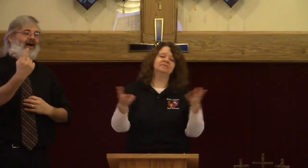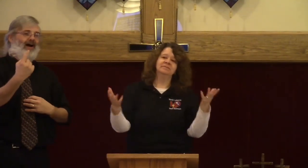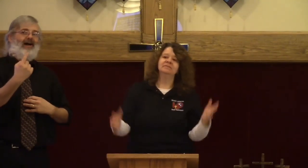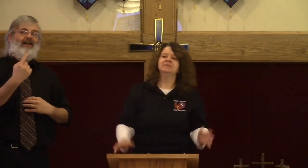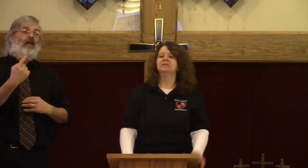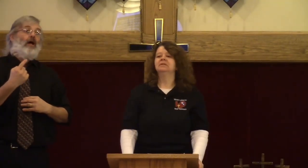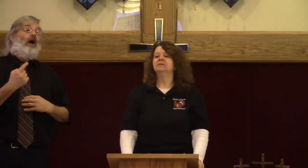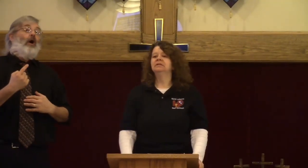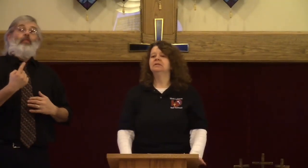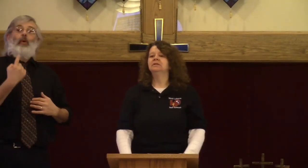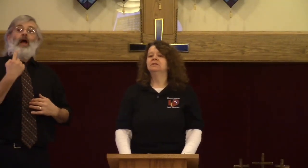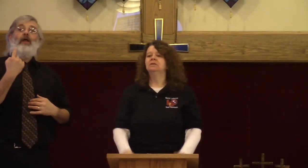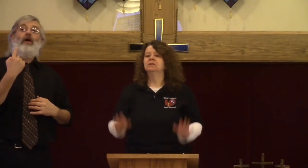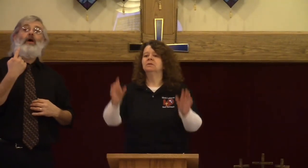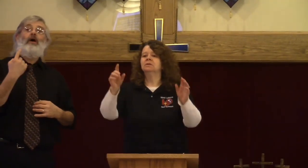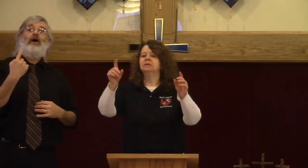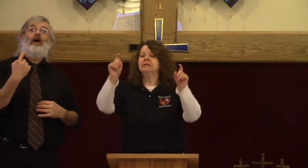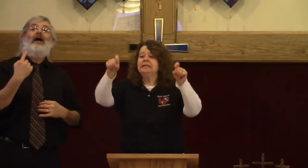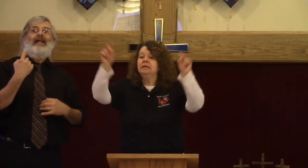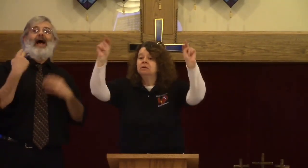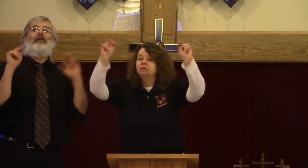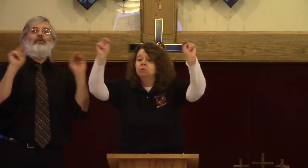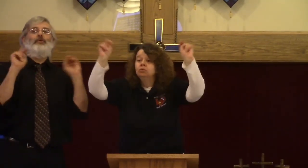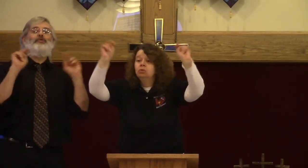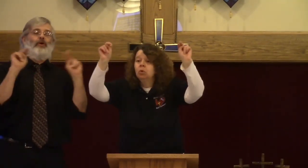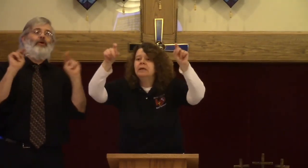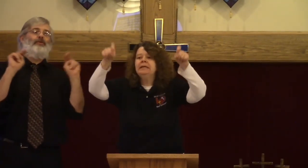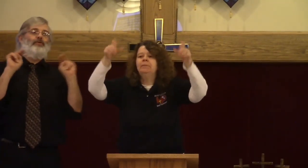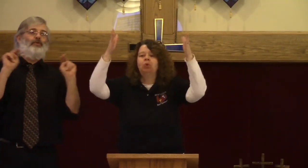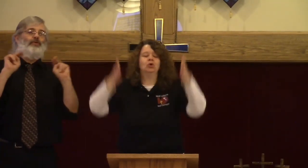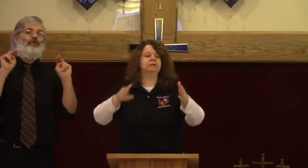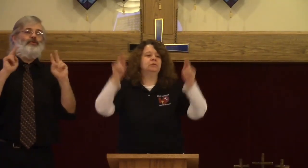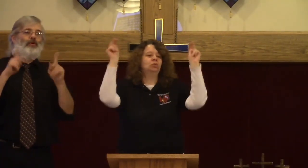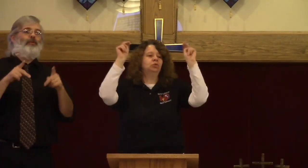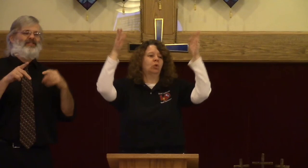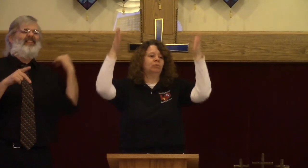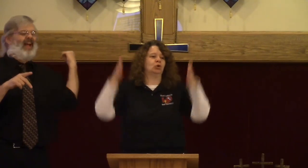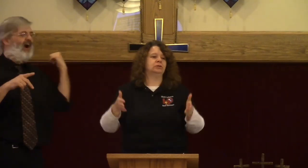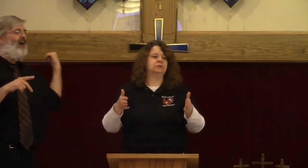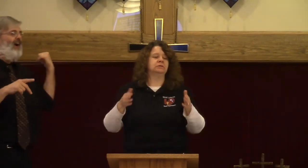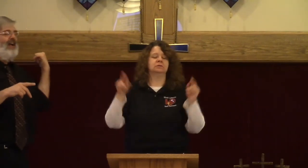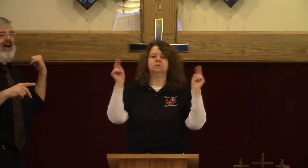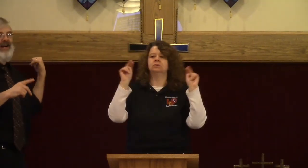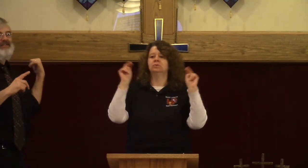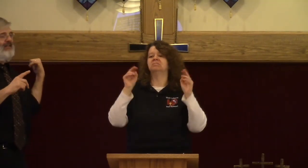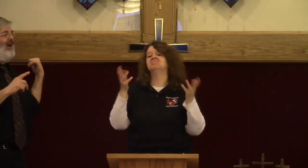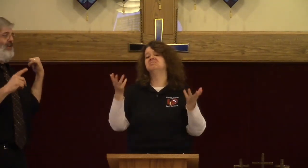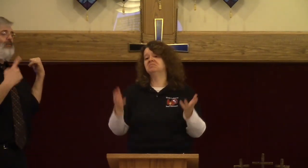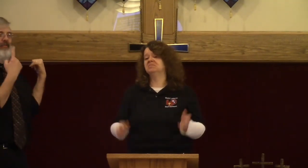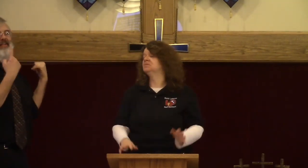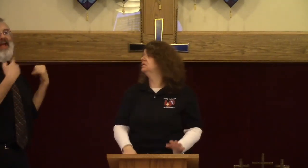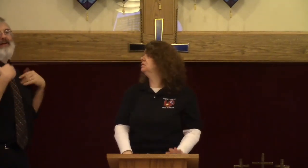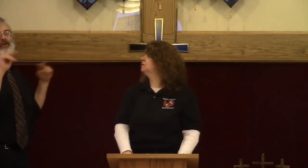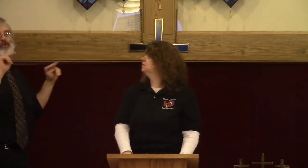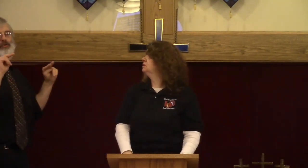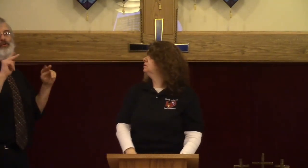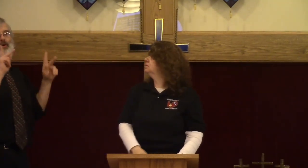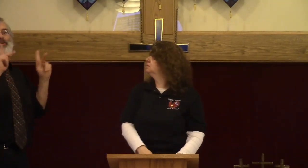one. The one. Yeah, neutral person. There. One thing they have a neutral